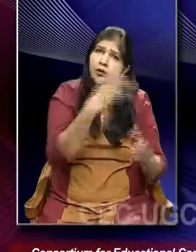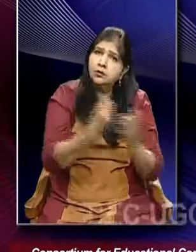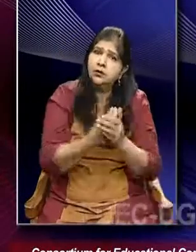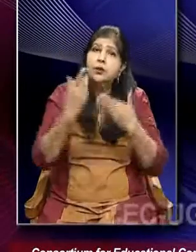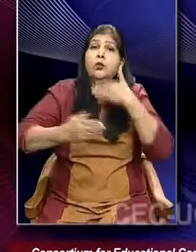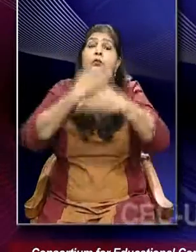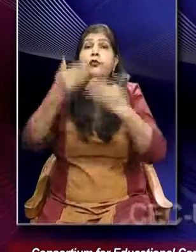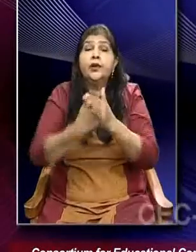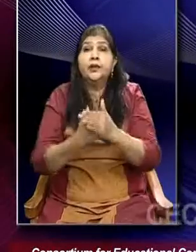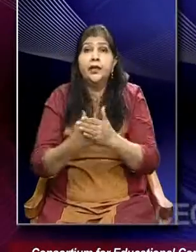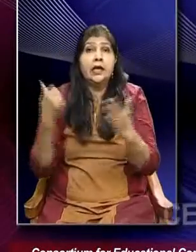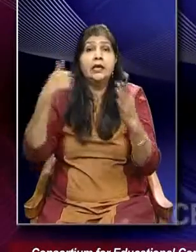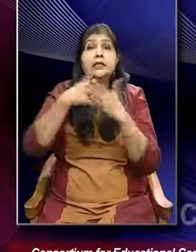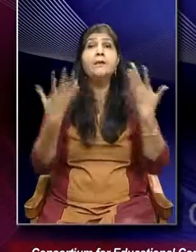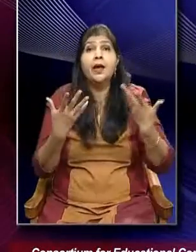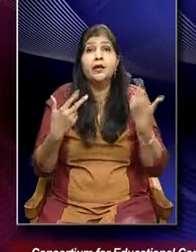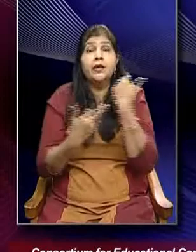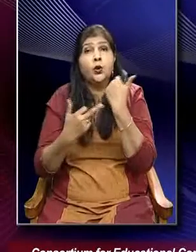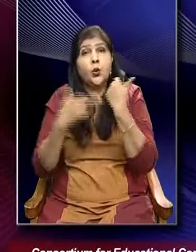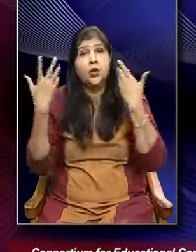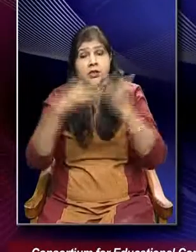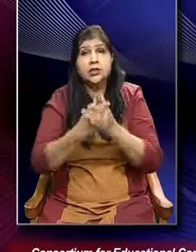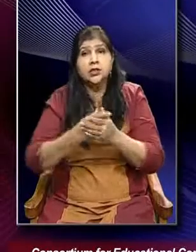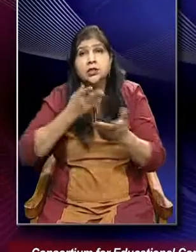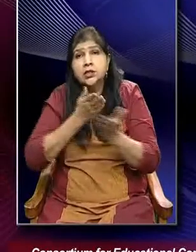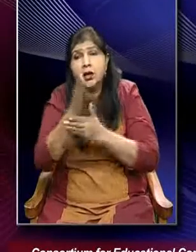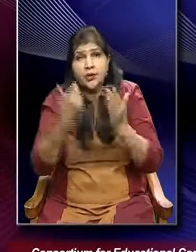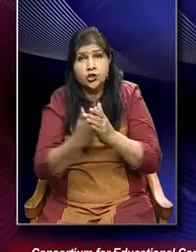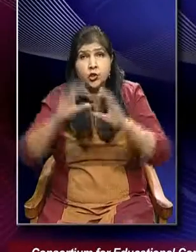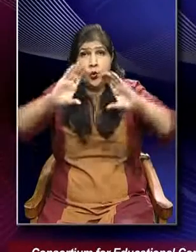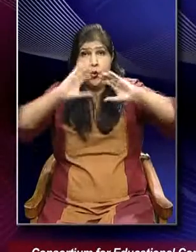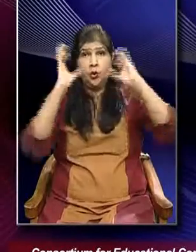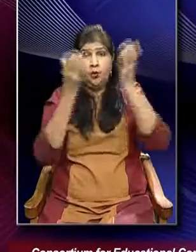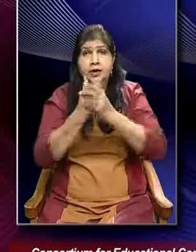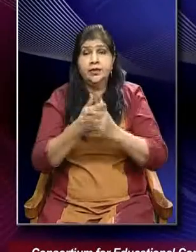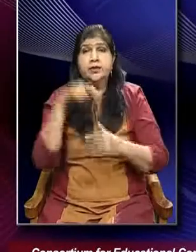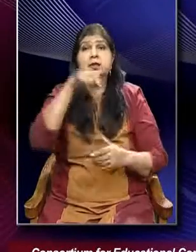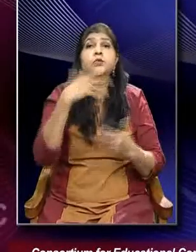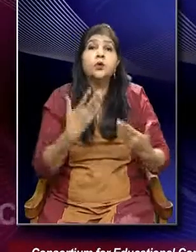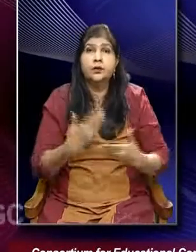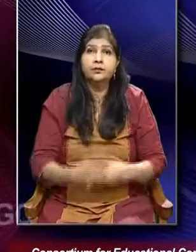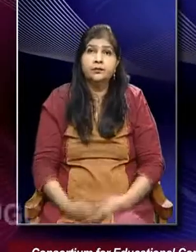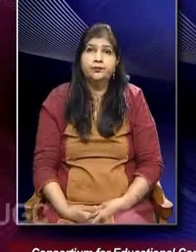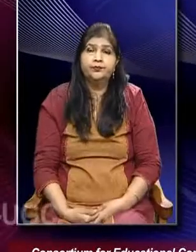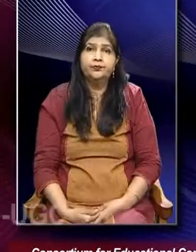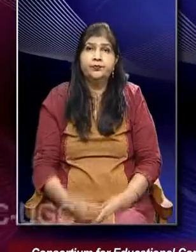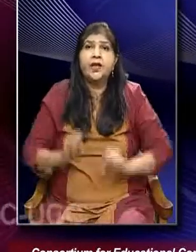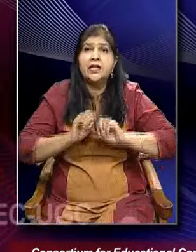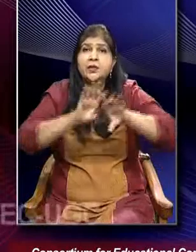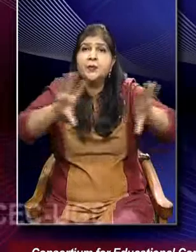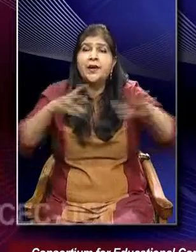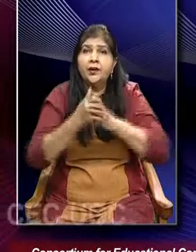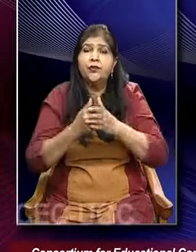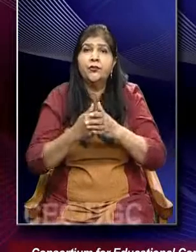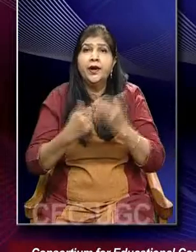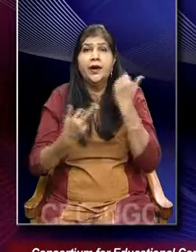the impact of this technological dimension of globalization is spread of